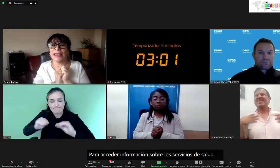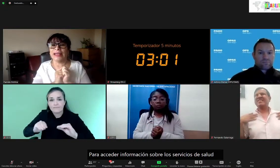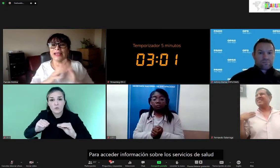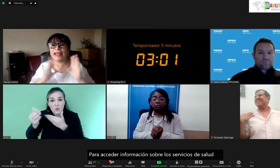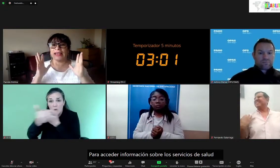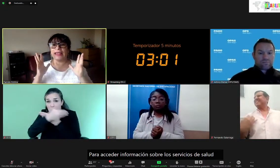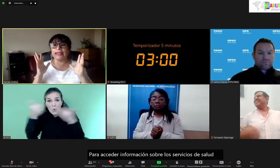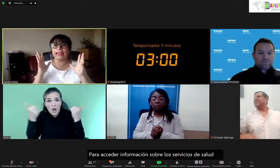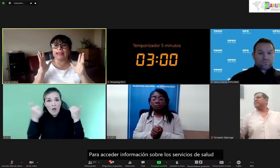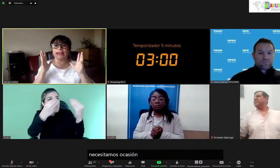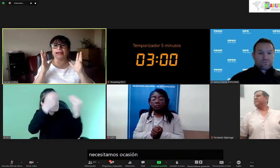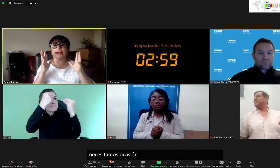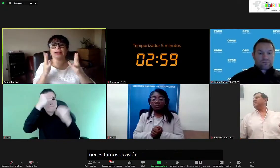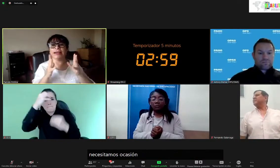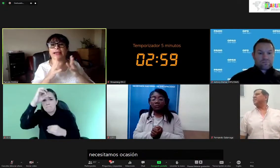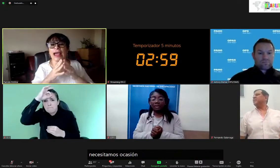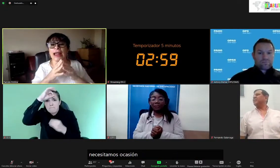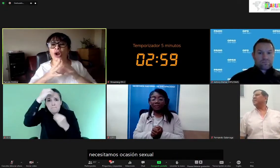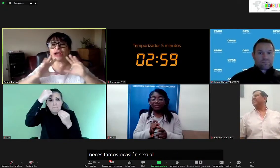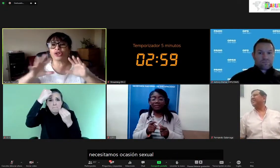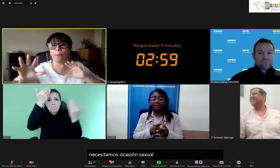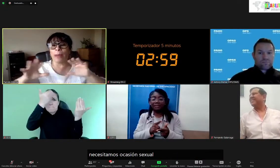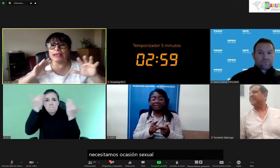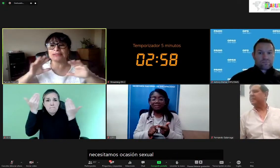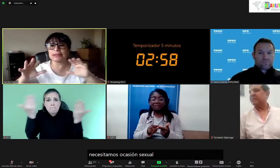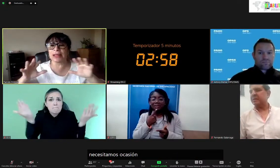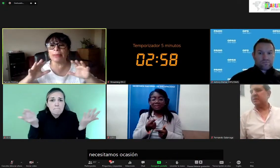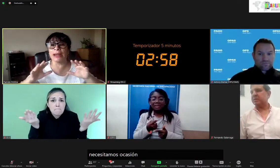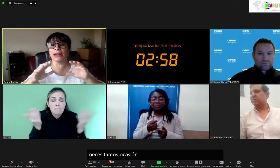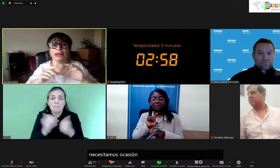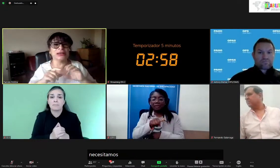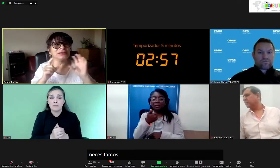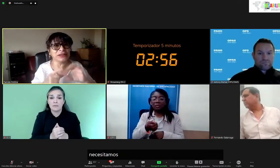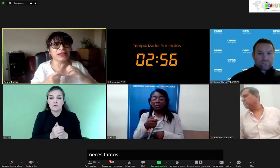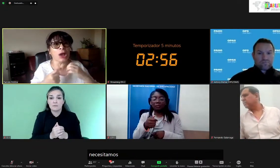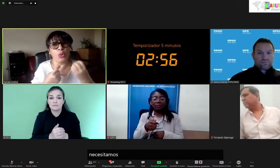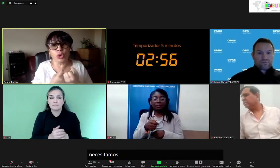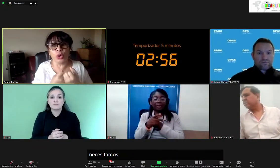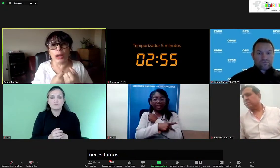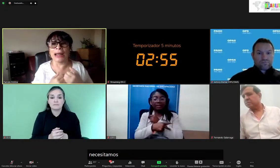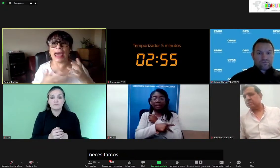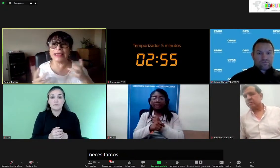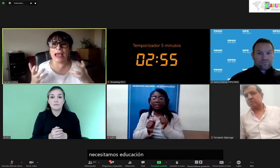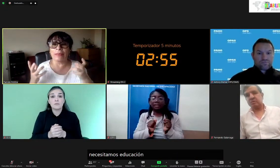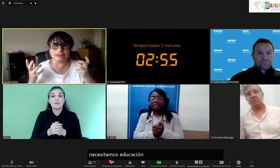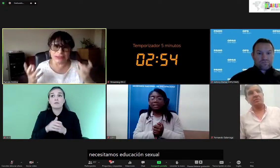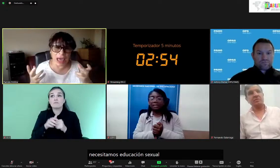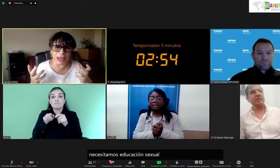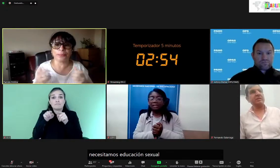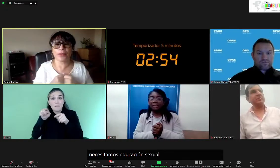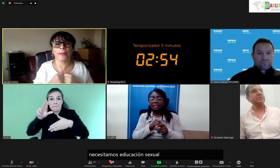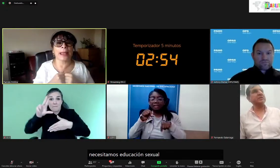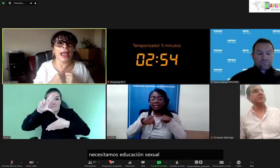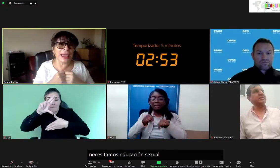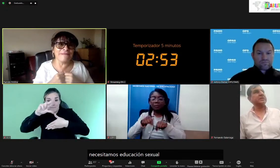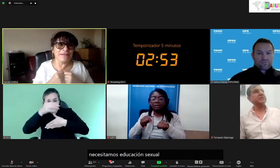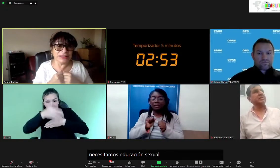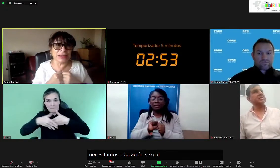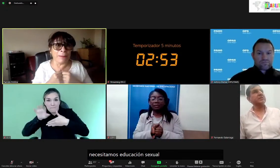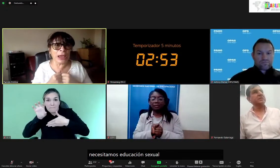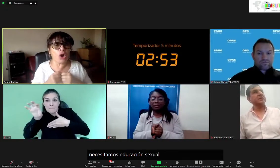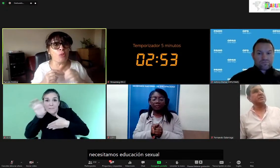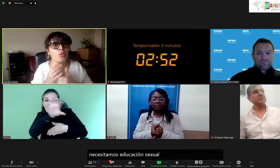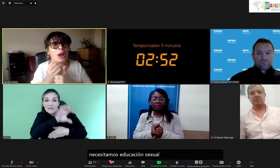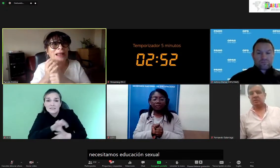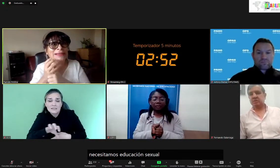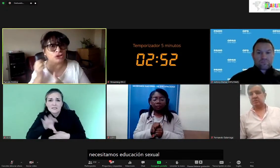need we do not need sexual education because we do and the relation with the countries as well and in certain cultures